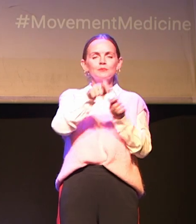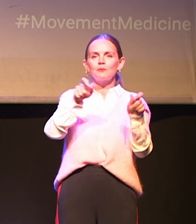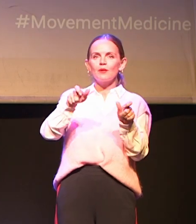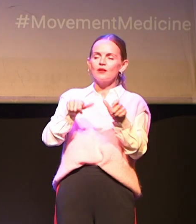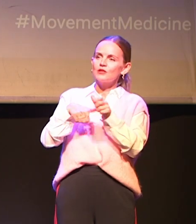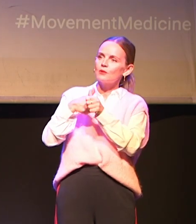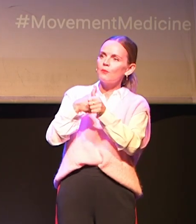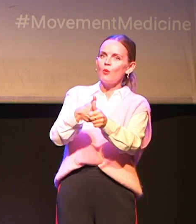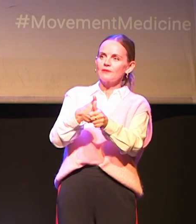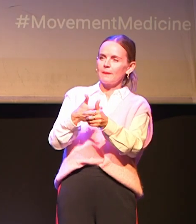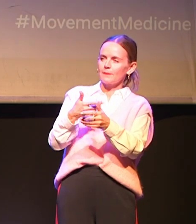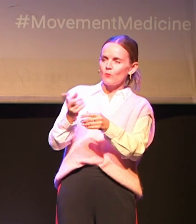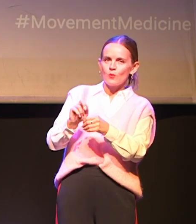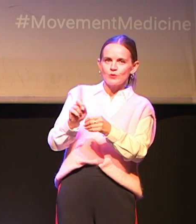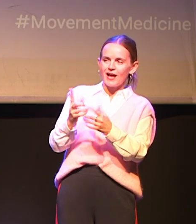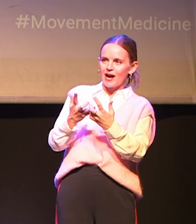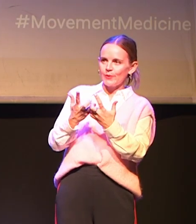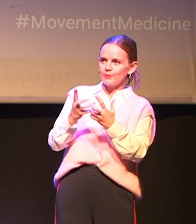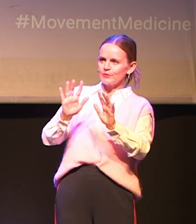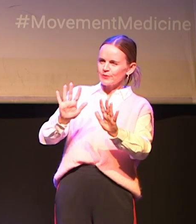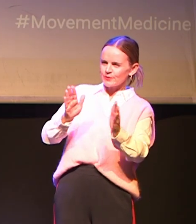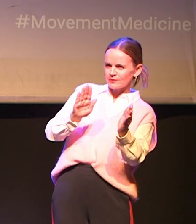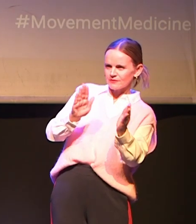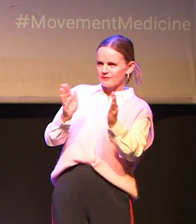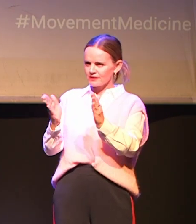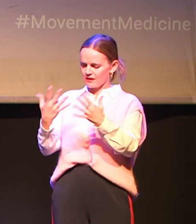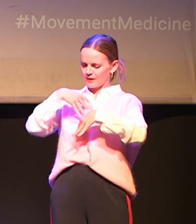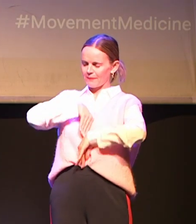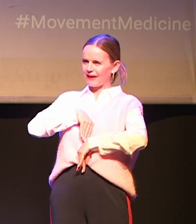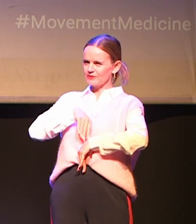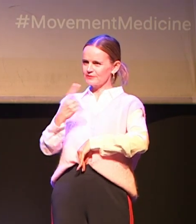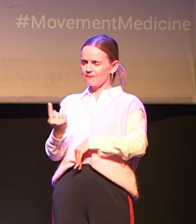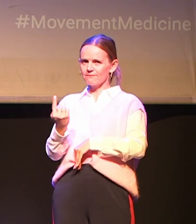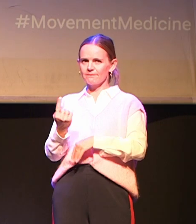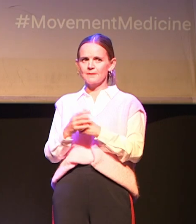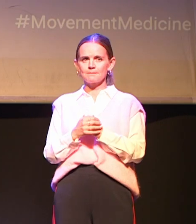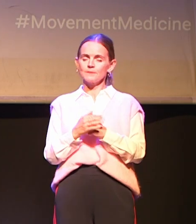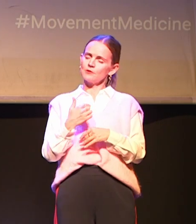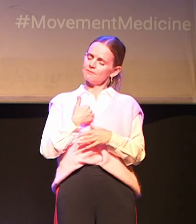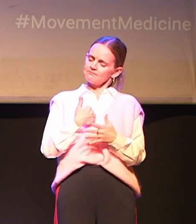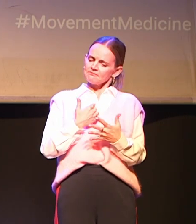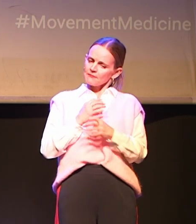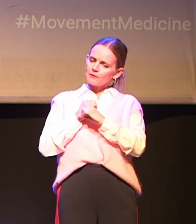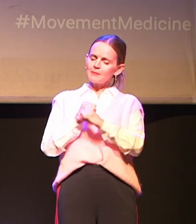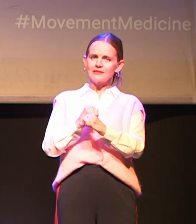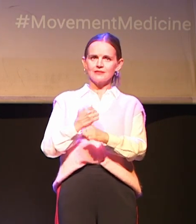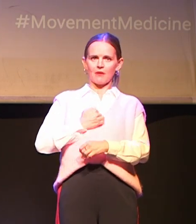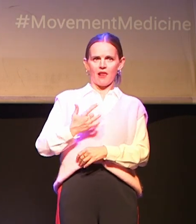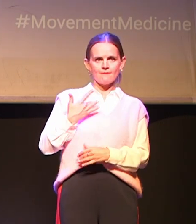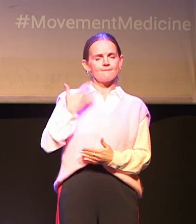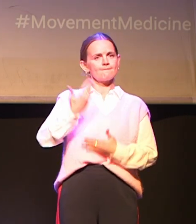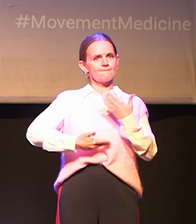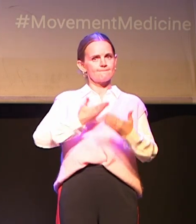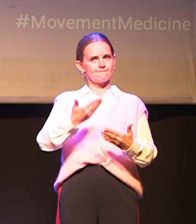coming back. So that's what I've committed to in my life is doing that work and doing it with myself, being